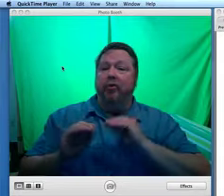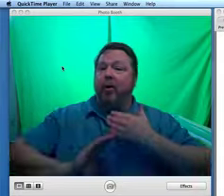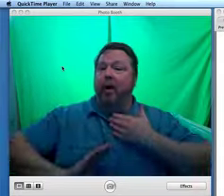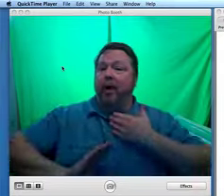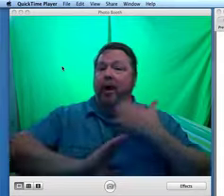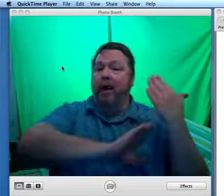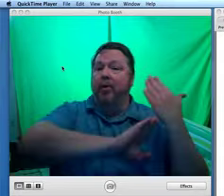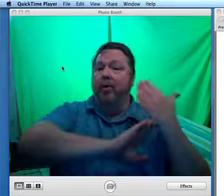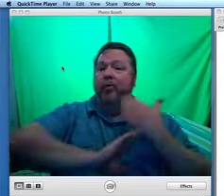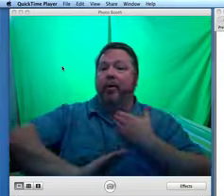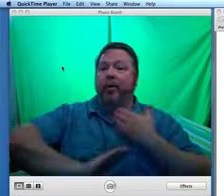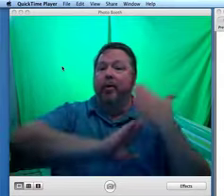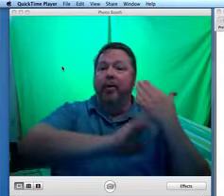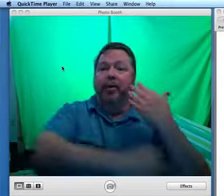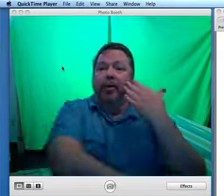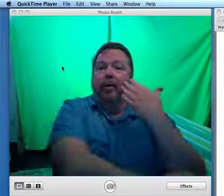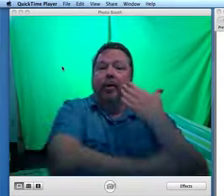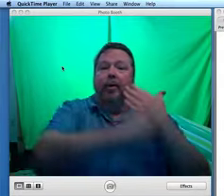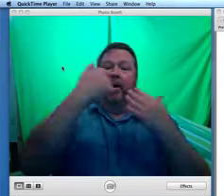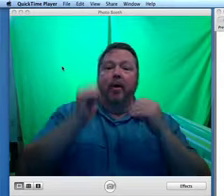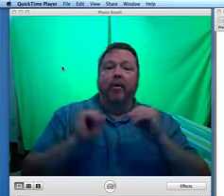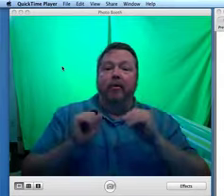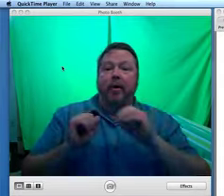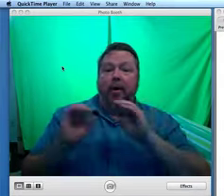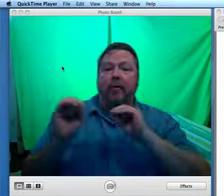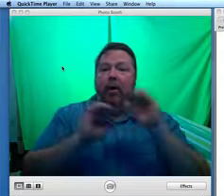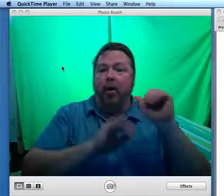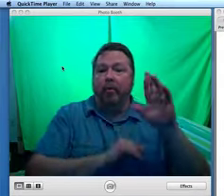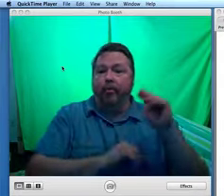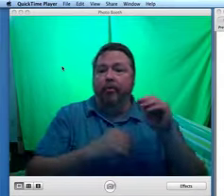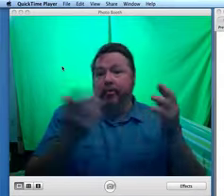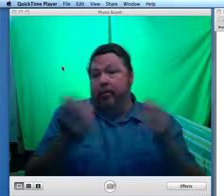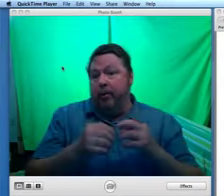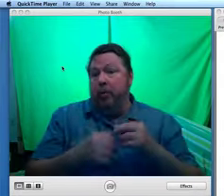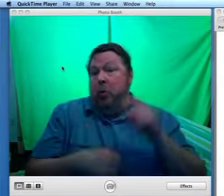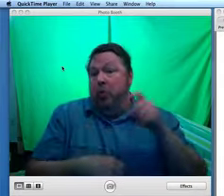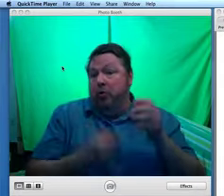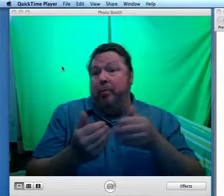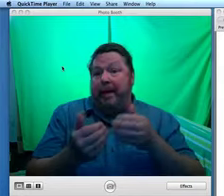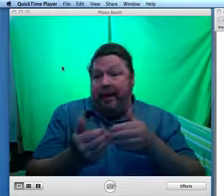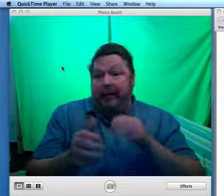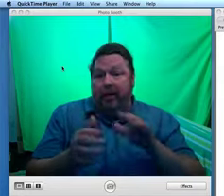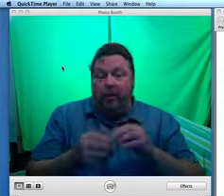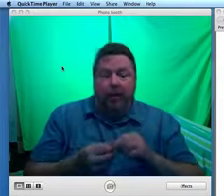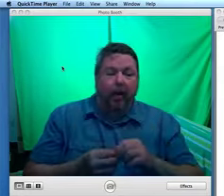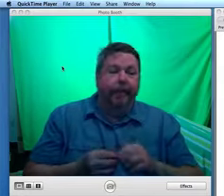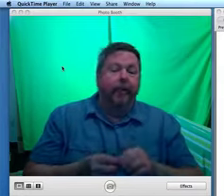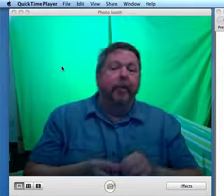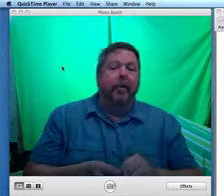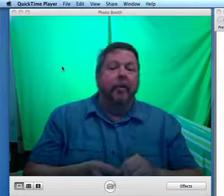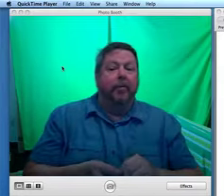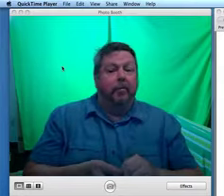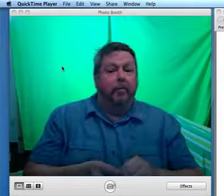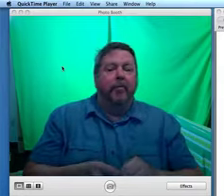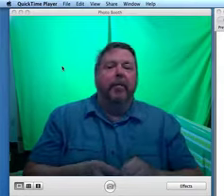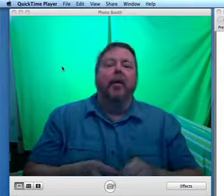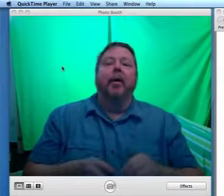just an angle movement of the arm. Okay, should be easy to do that.